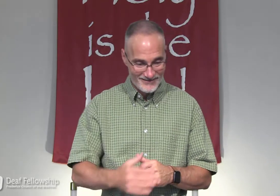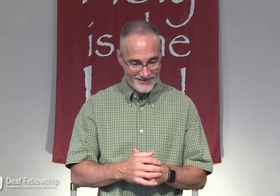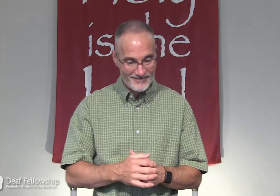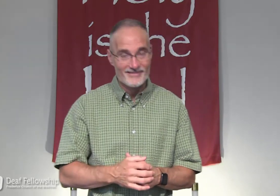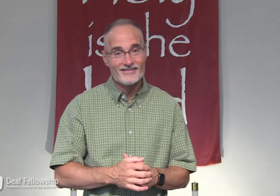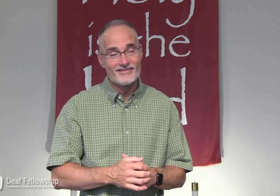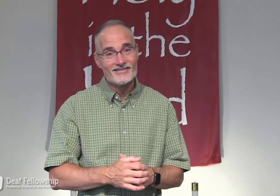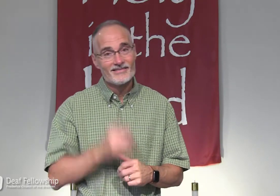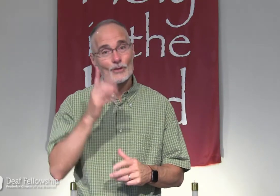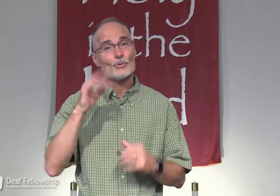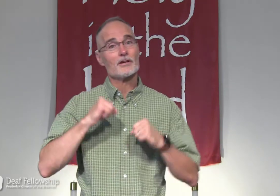Never.